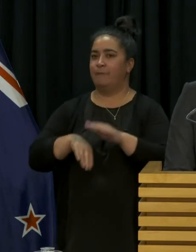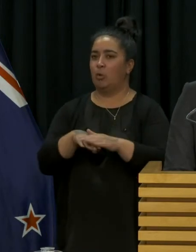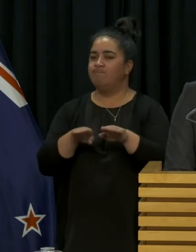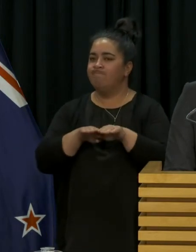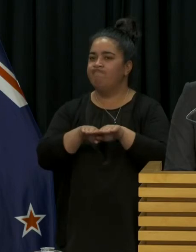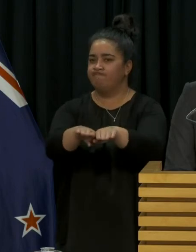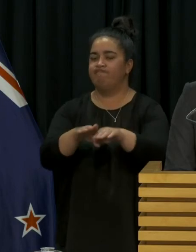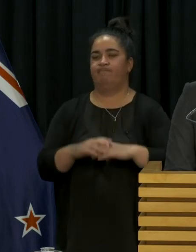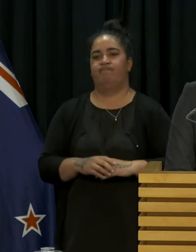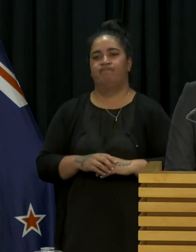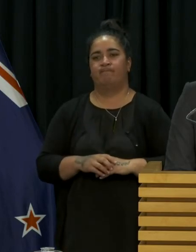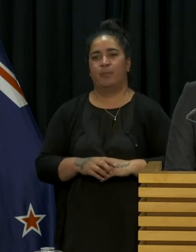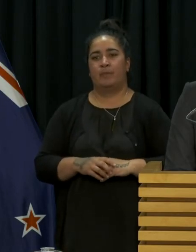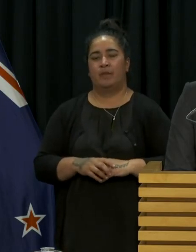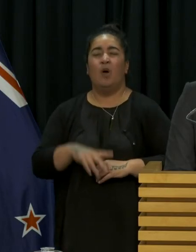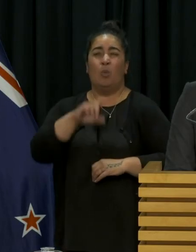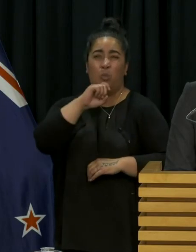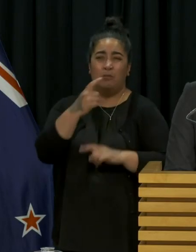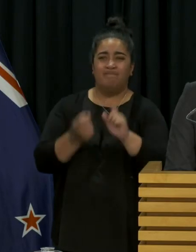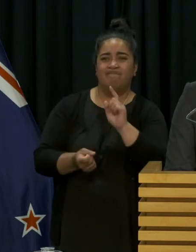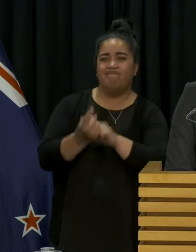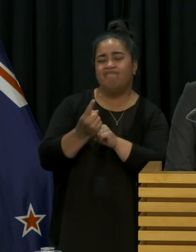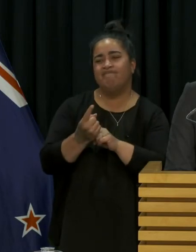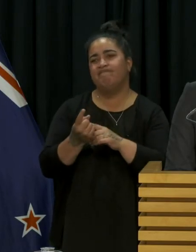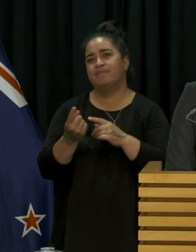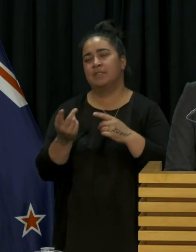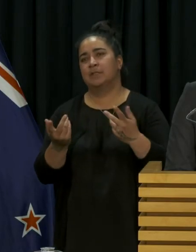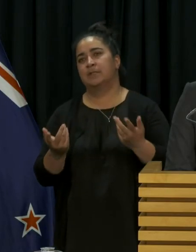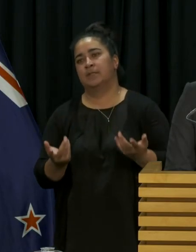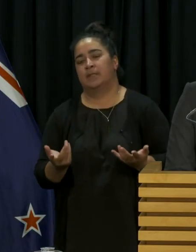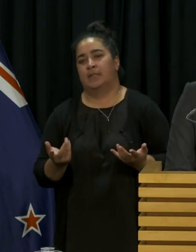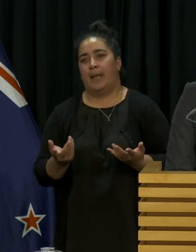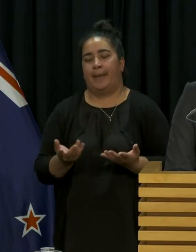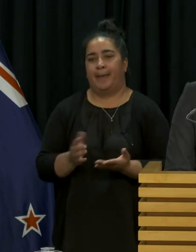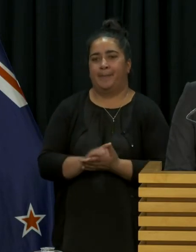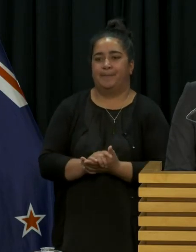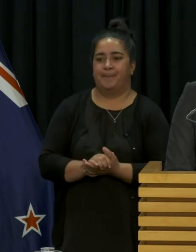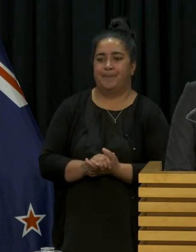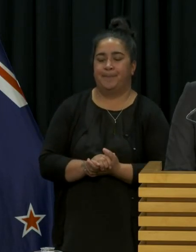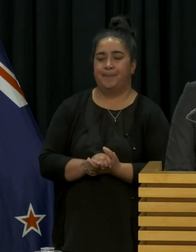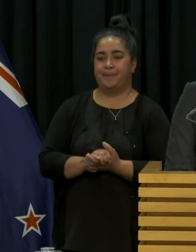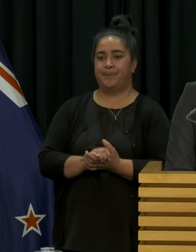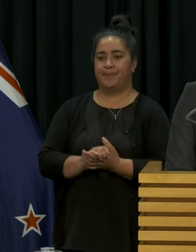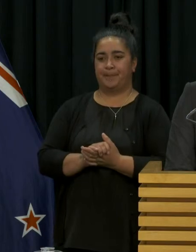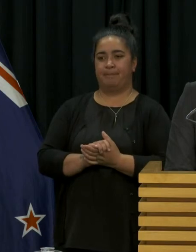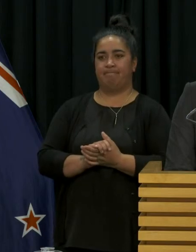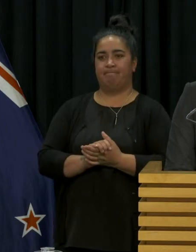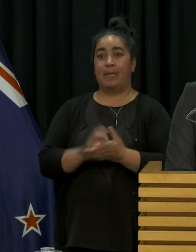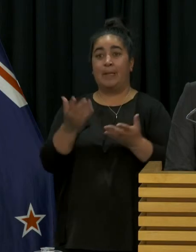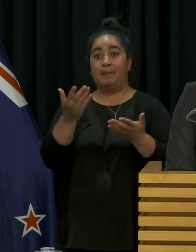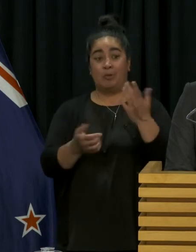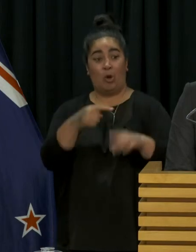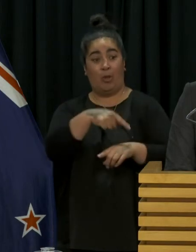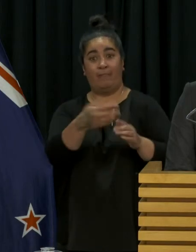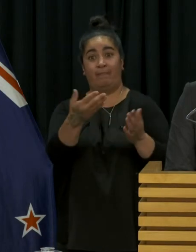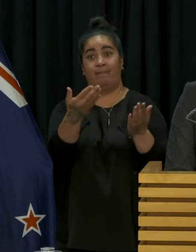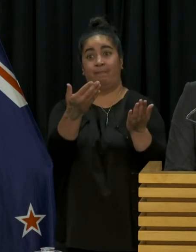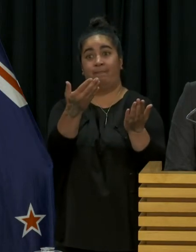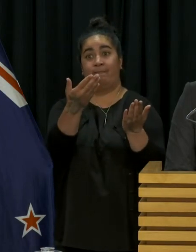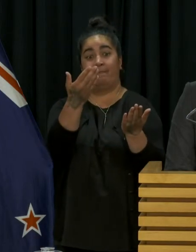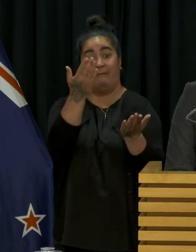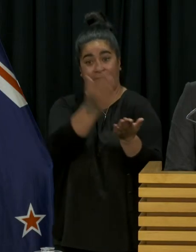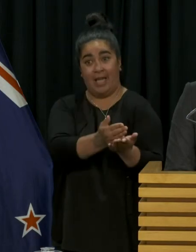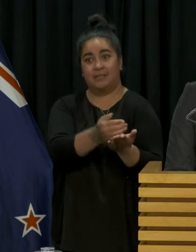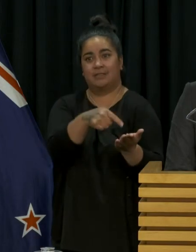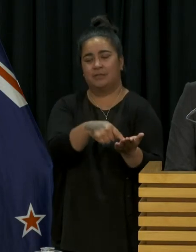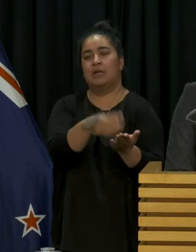Look, there will be cases where, you know, based on fact, some individuals